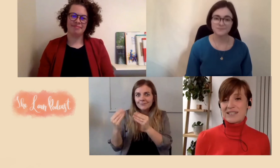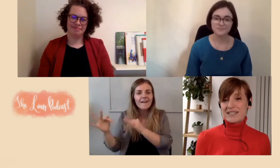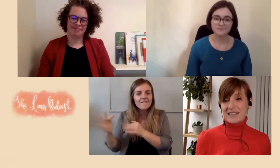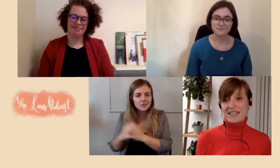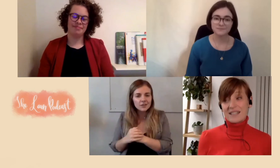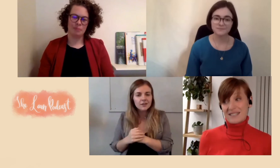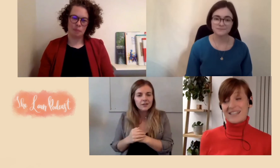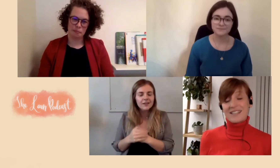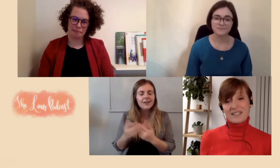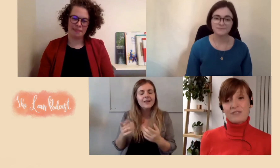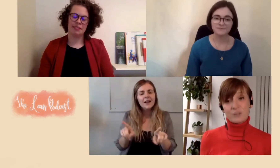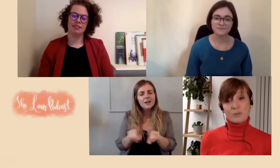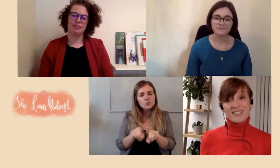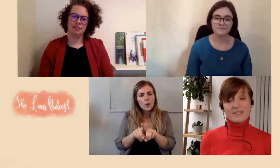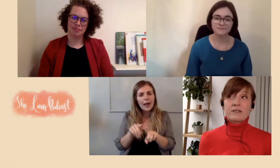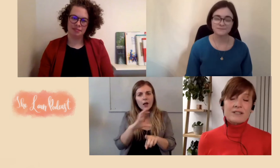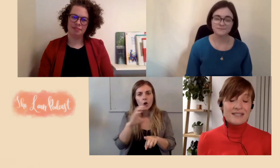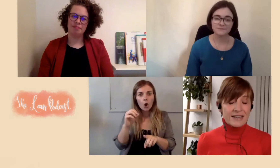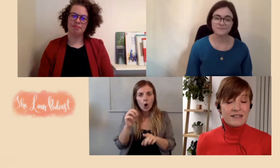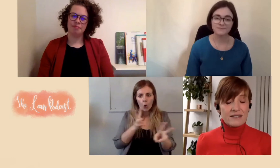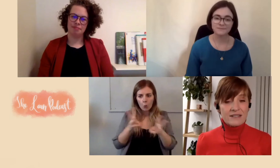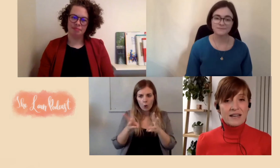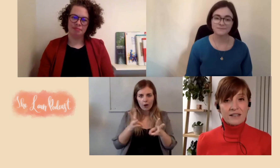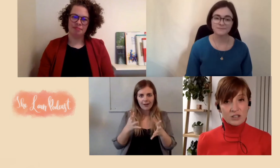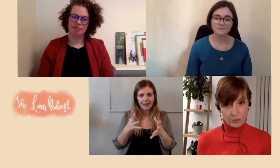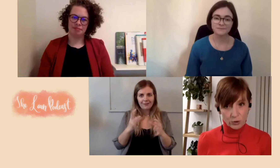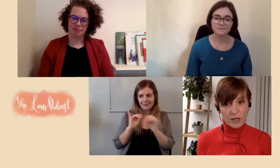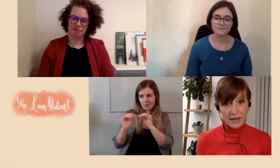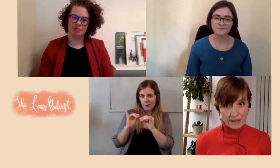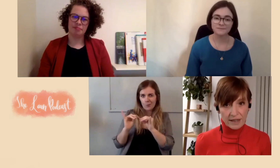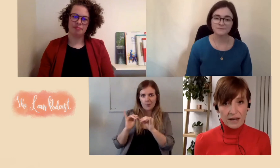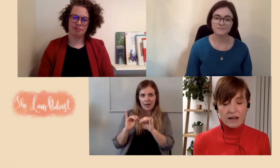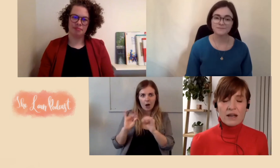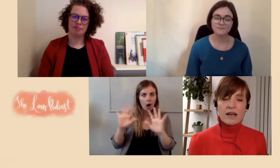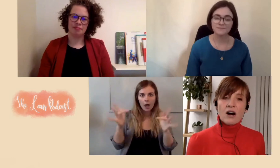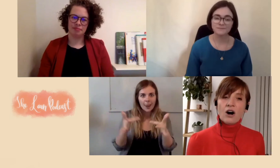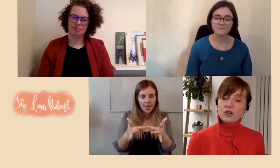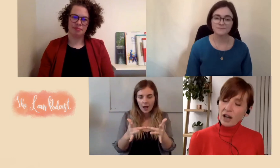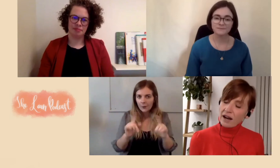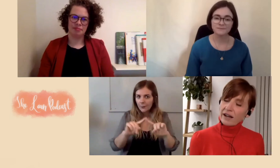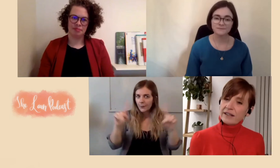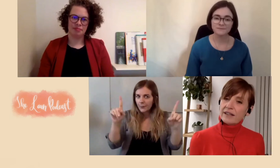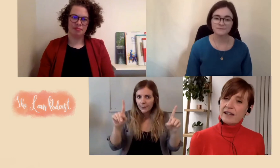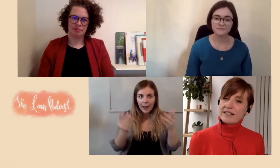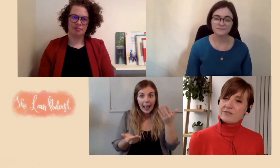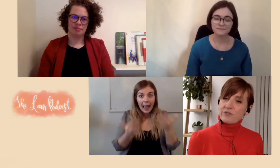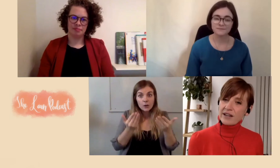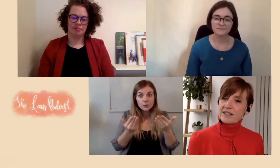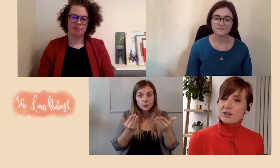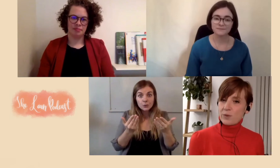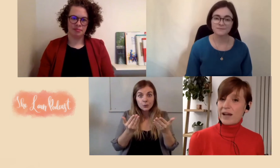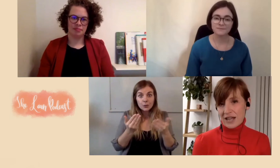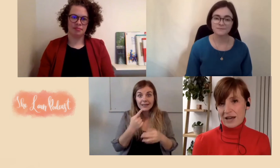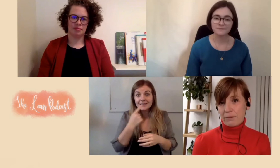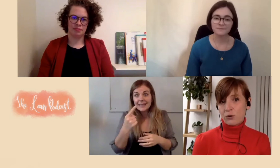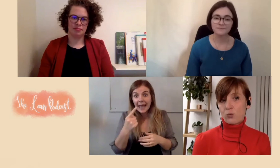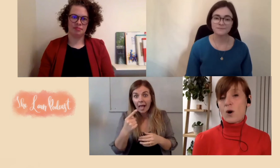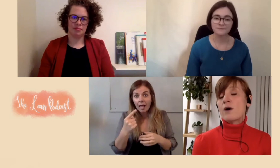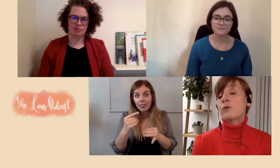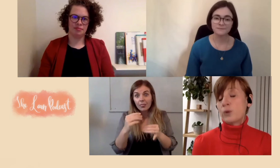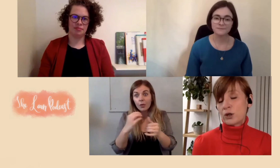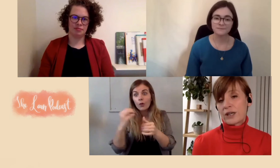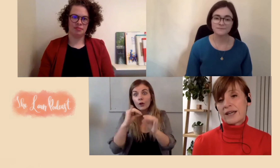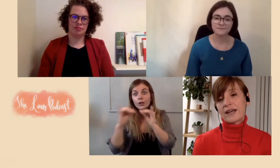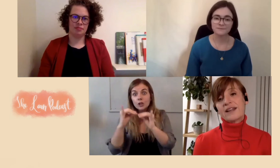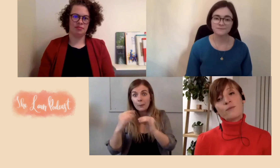our co-worker if we're struggling. And I'm thinking, of course, they're struggling in terms of, maybe mishearing something or technology,